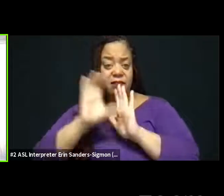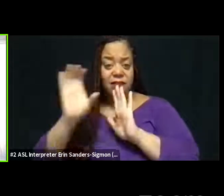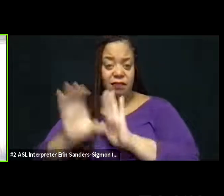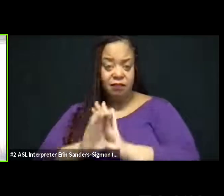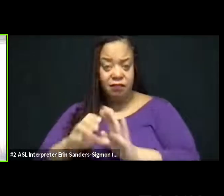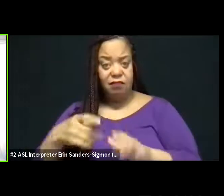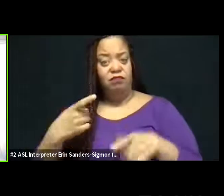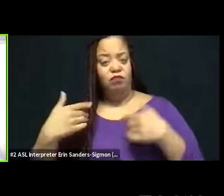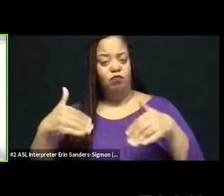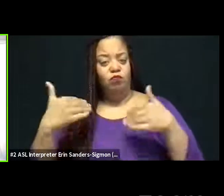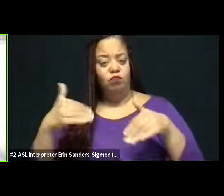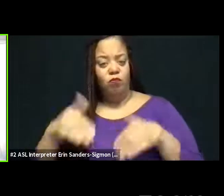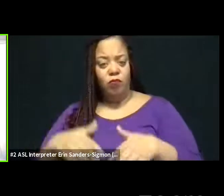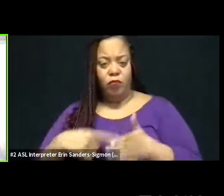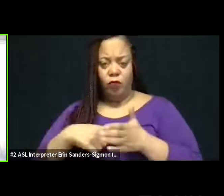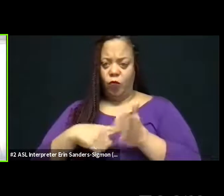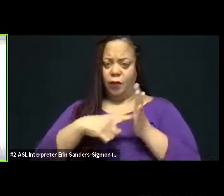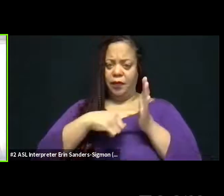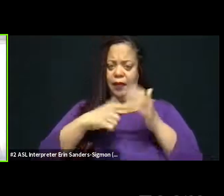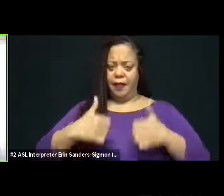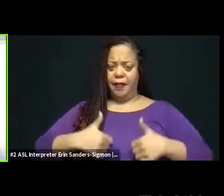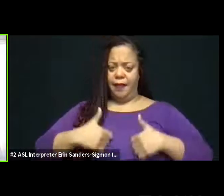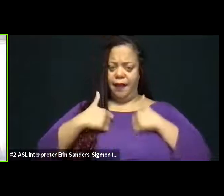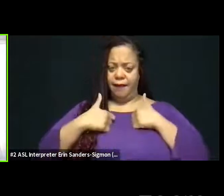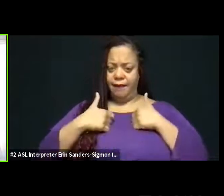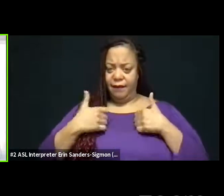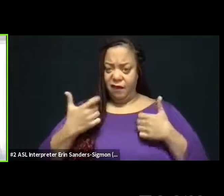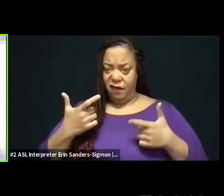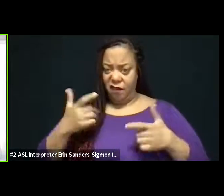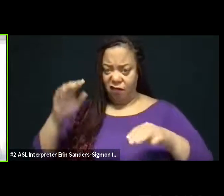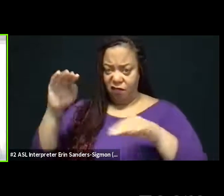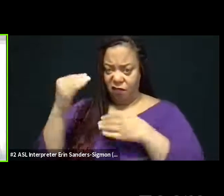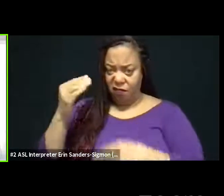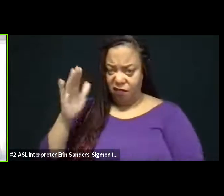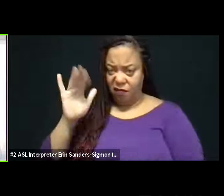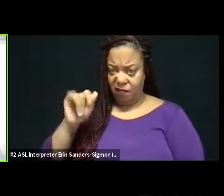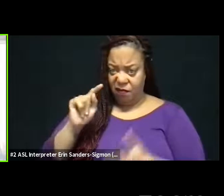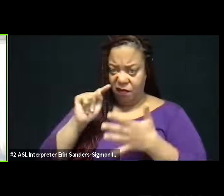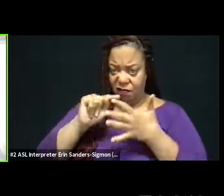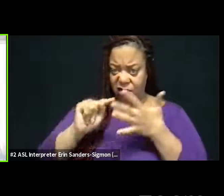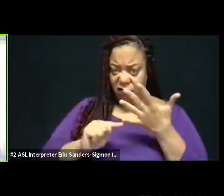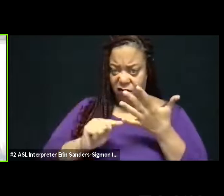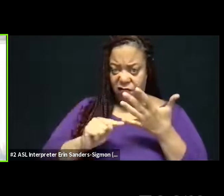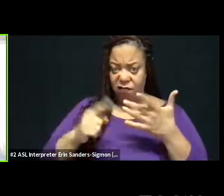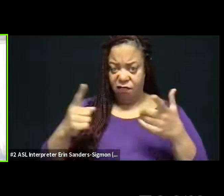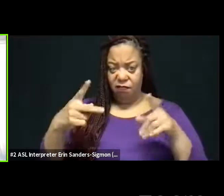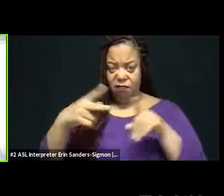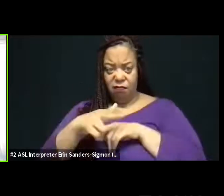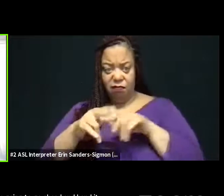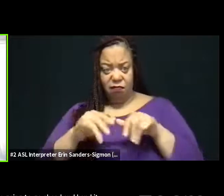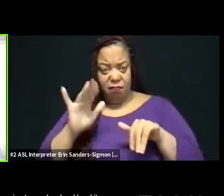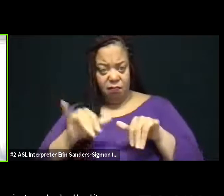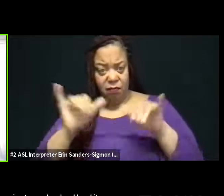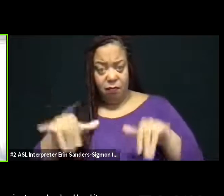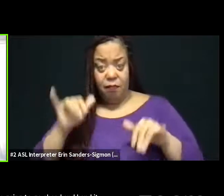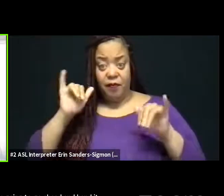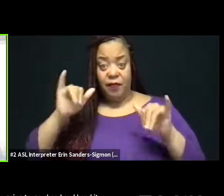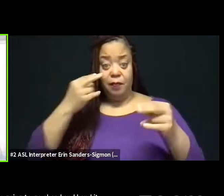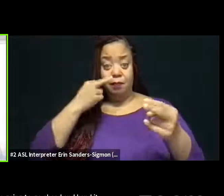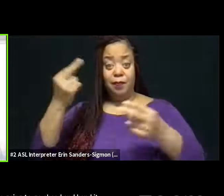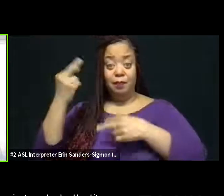in memory, we never die. And it becomes a commitment to transformative change. And it becomes a